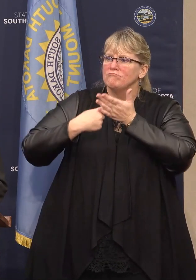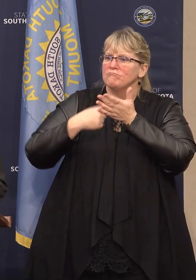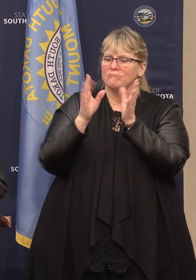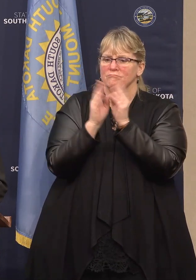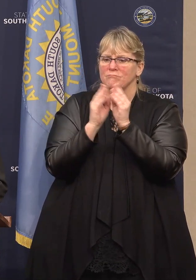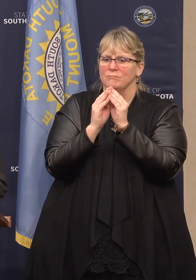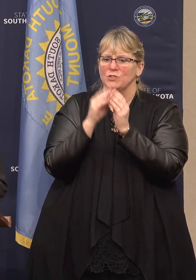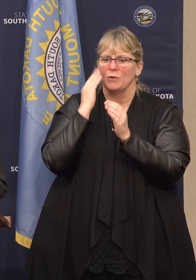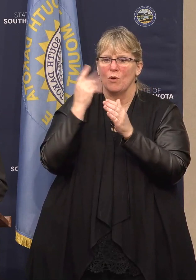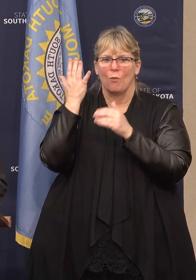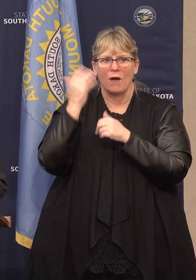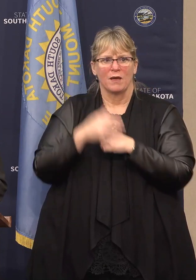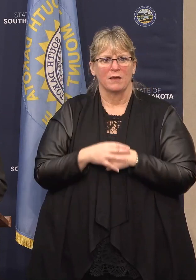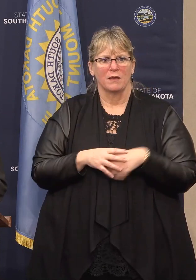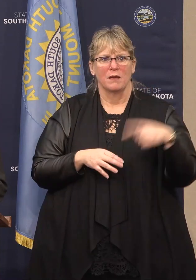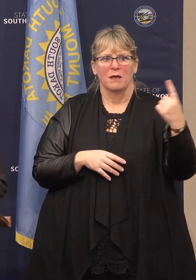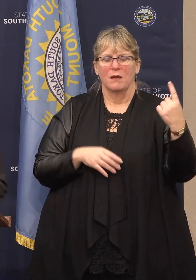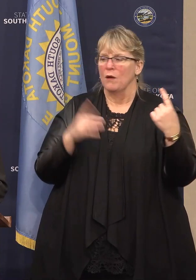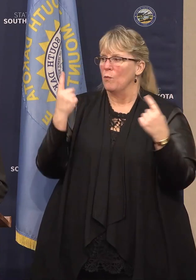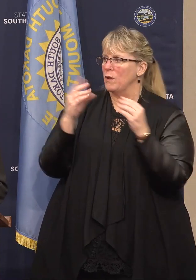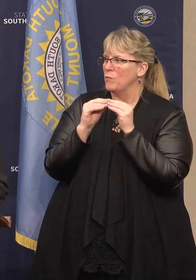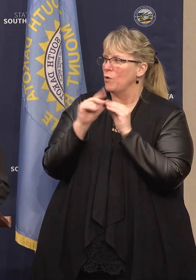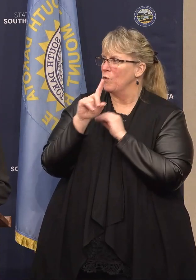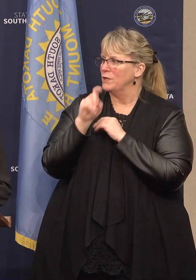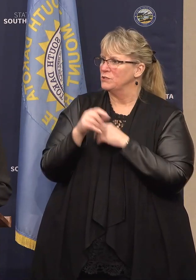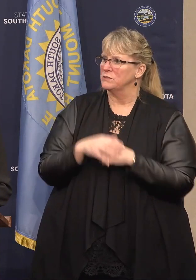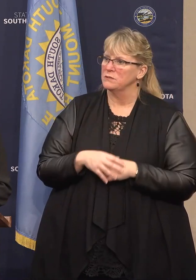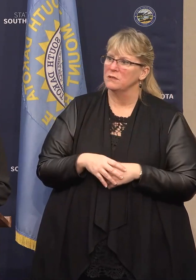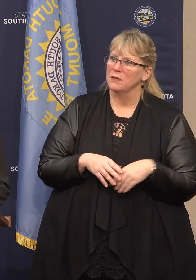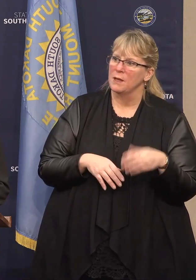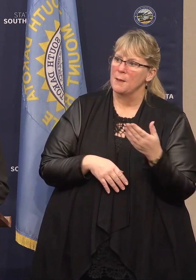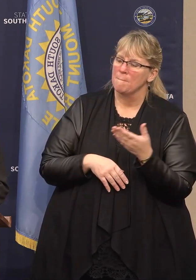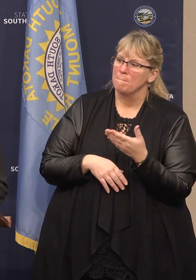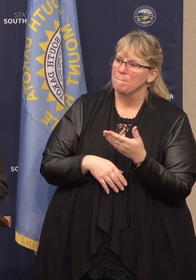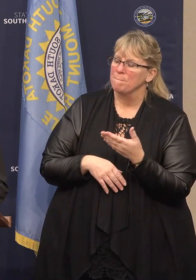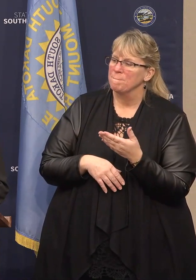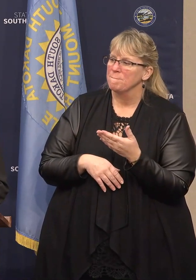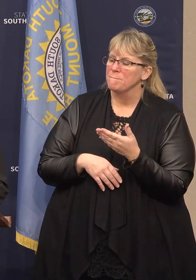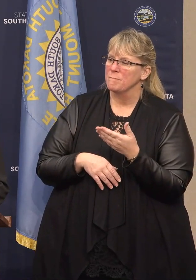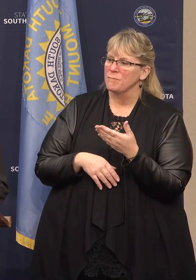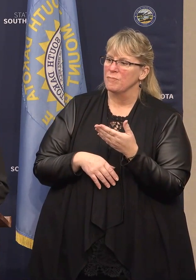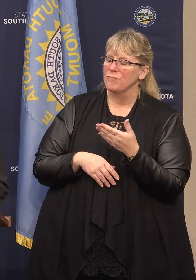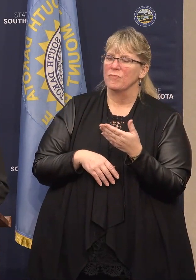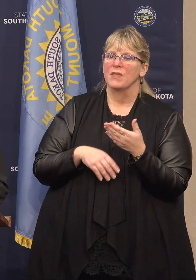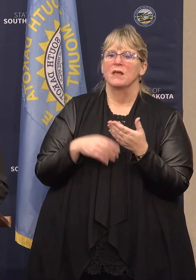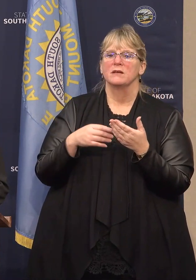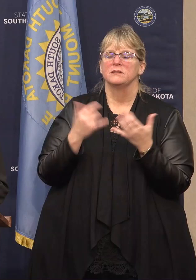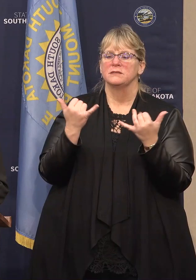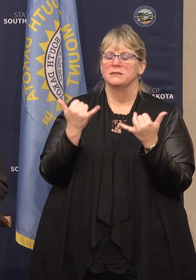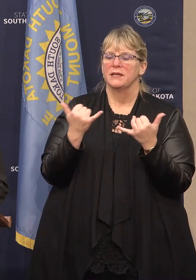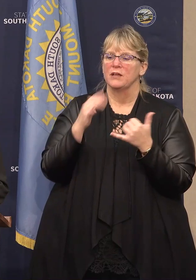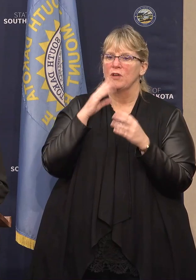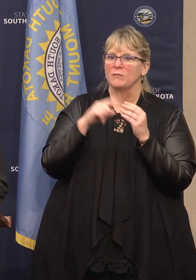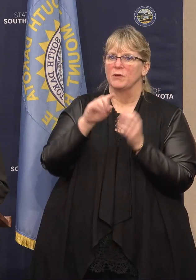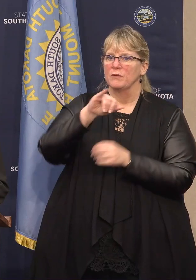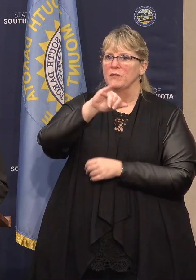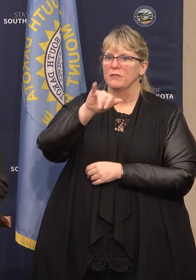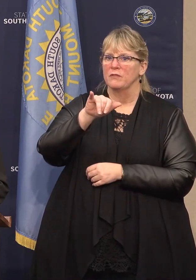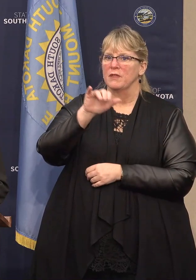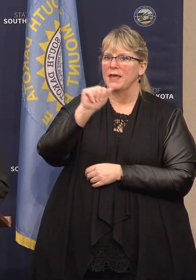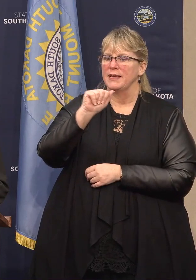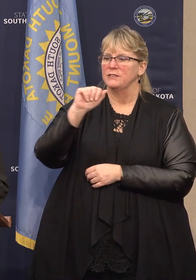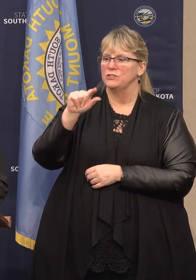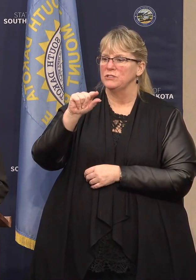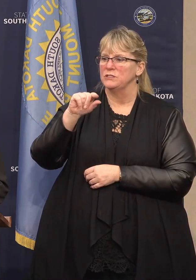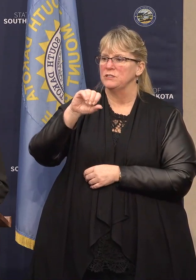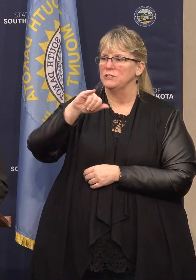what it was. We have time for one more question, Stephen. Governor, I spoke with Attorney General Ravnsborg earlier today and asked him, you know, it was pointed out